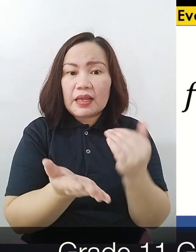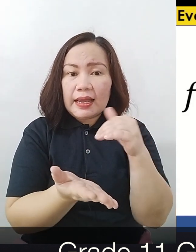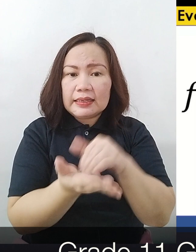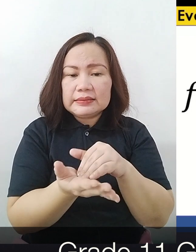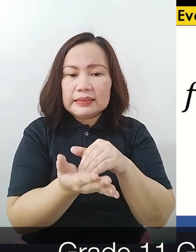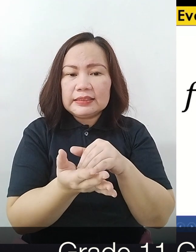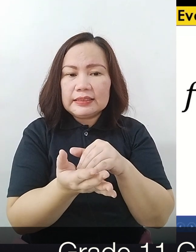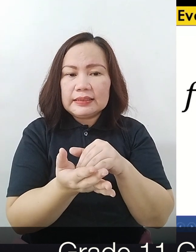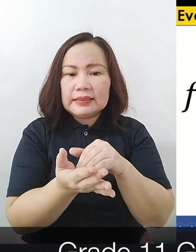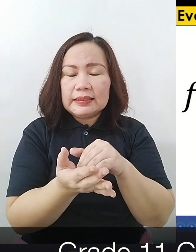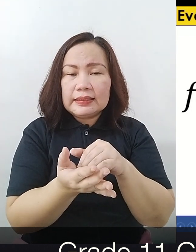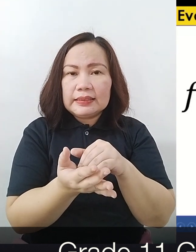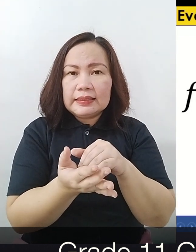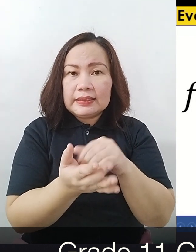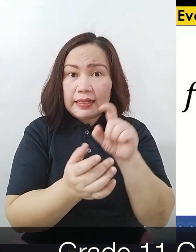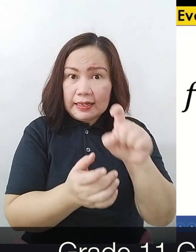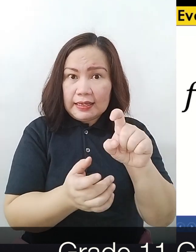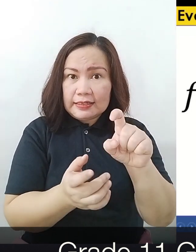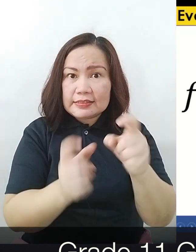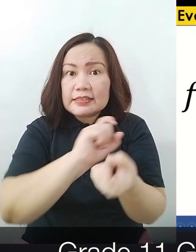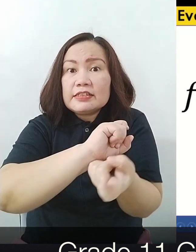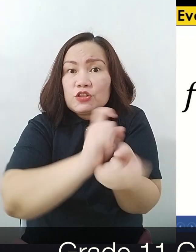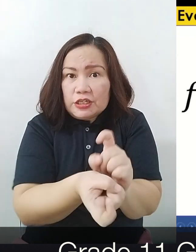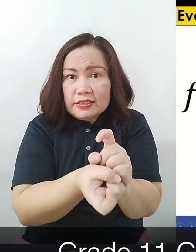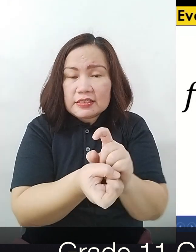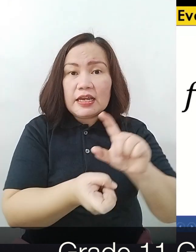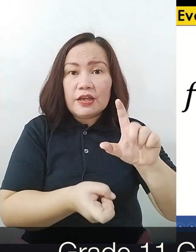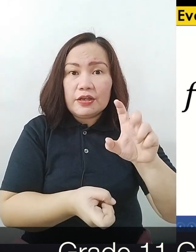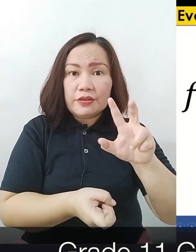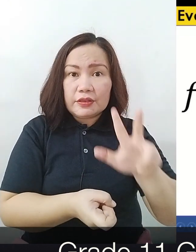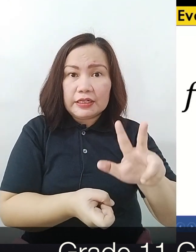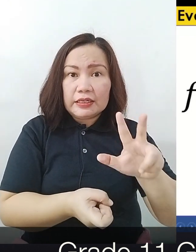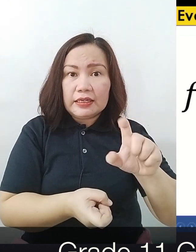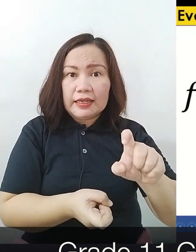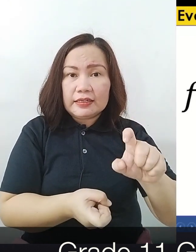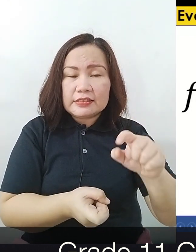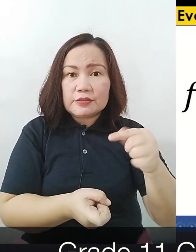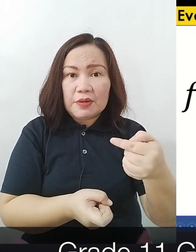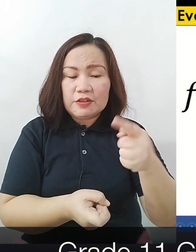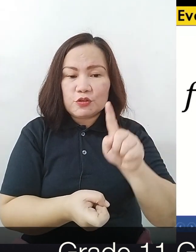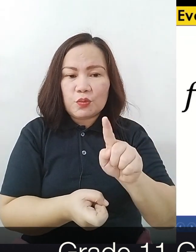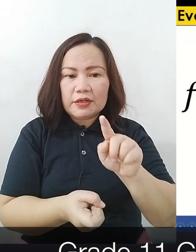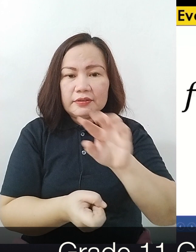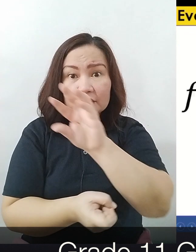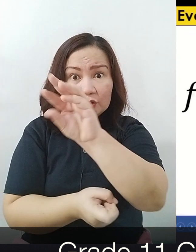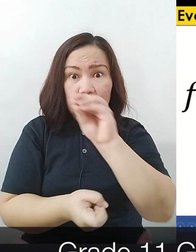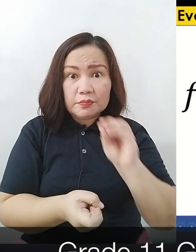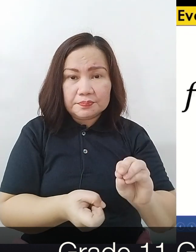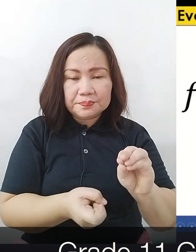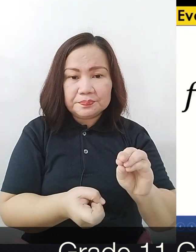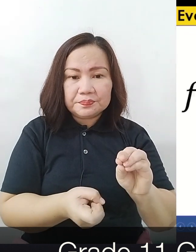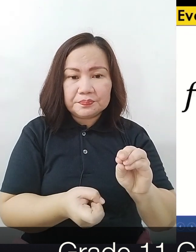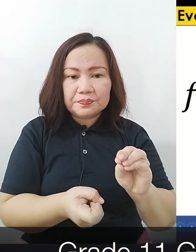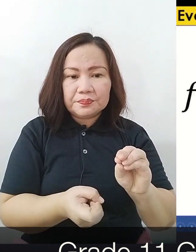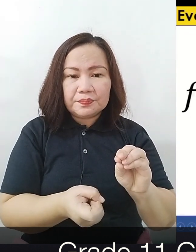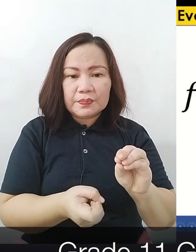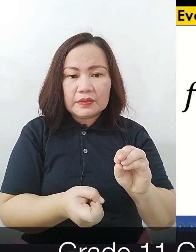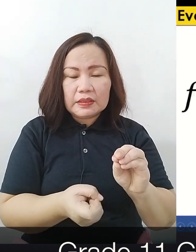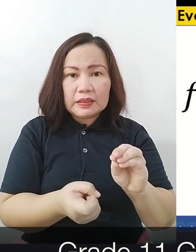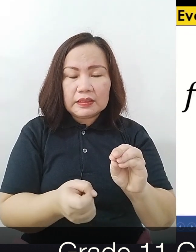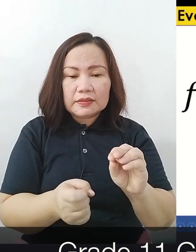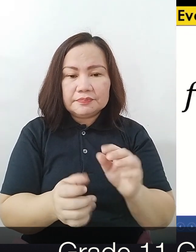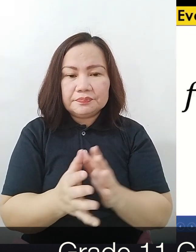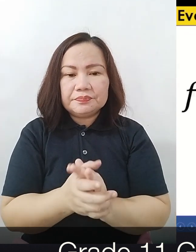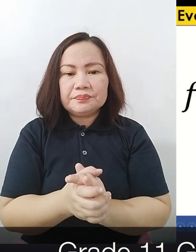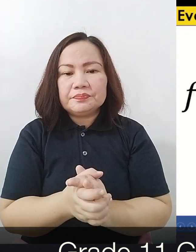Again, yung x natin, papalitan natin ng 3x minus 1. So, ilalagay natin yan.